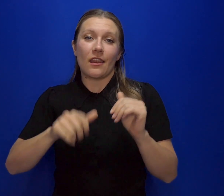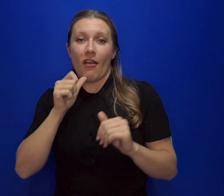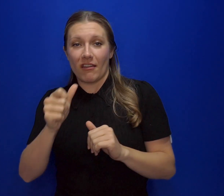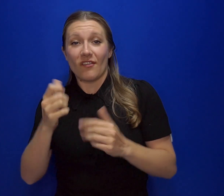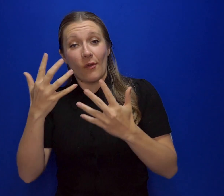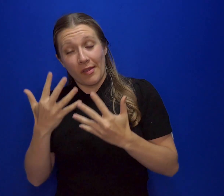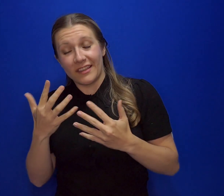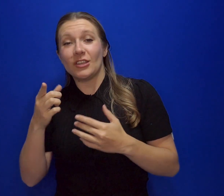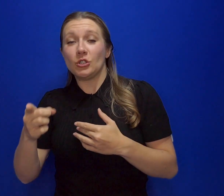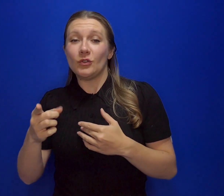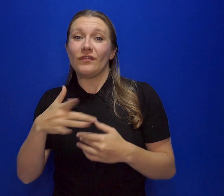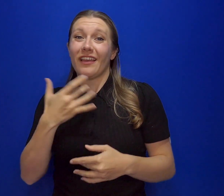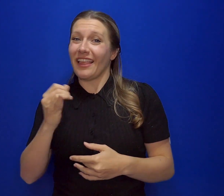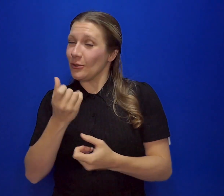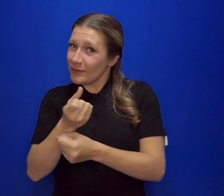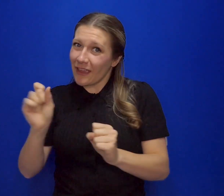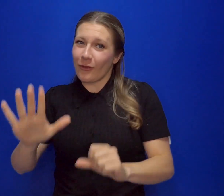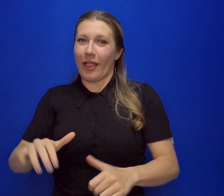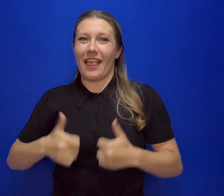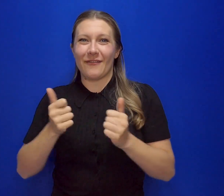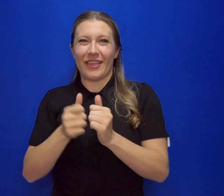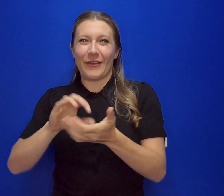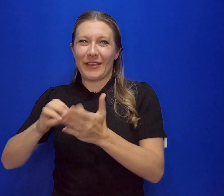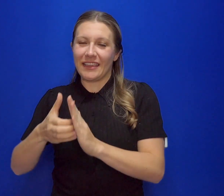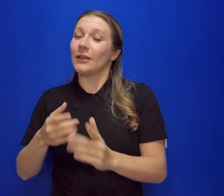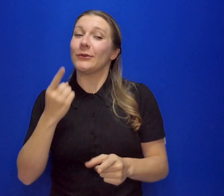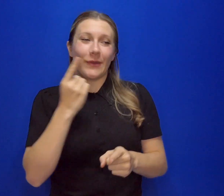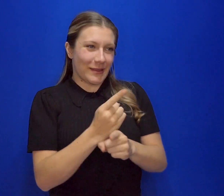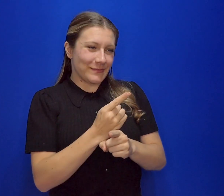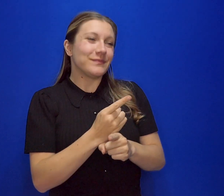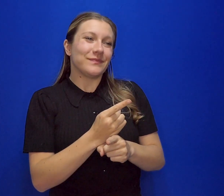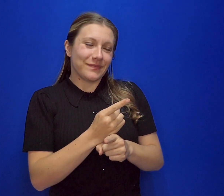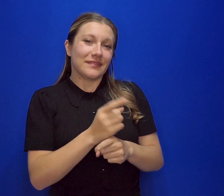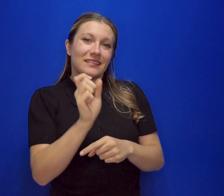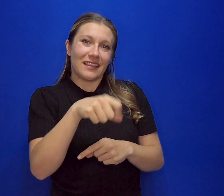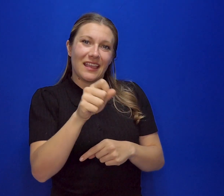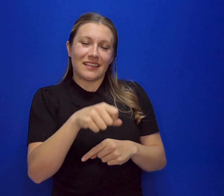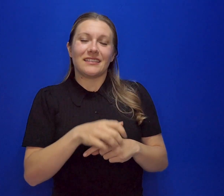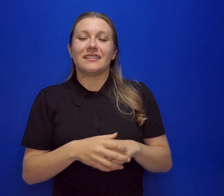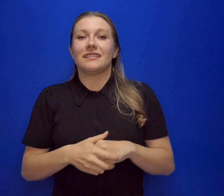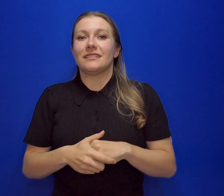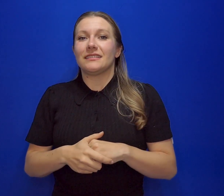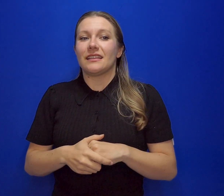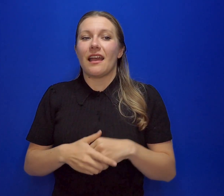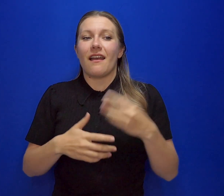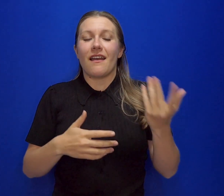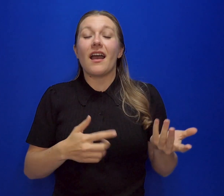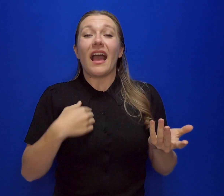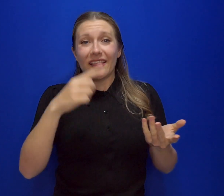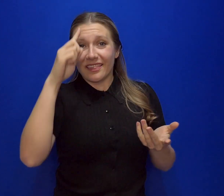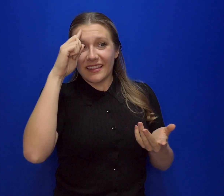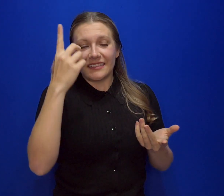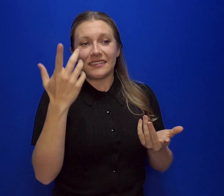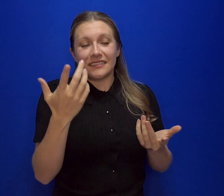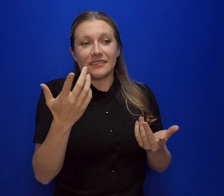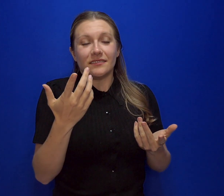you saved your life with a cookie, right? Like it is, Correct. It is going to happen. And yeah, I think that's a value too these days